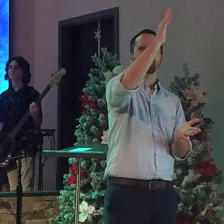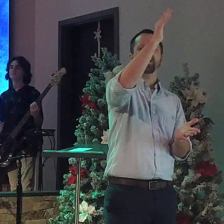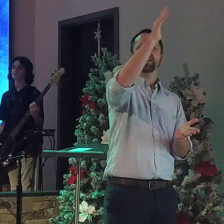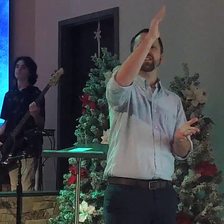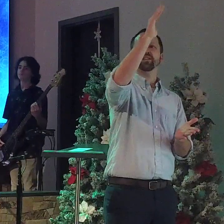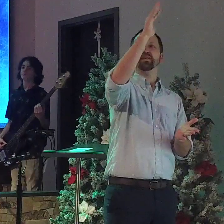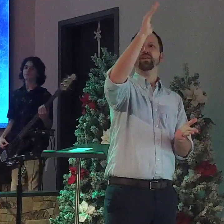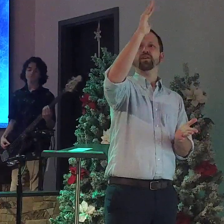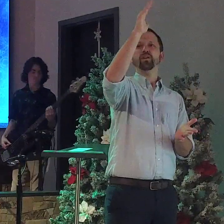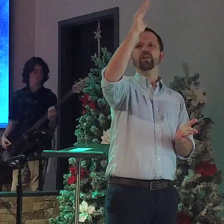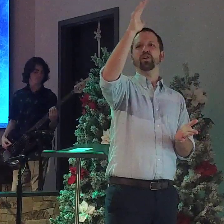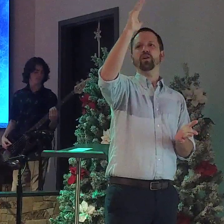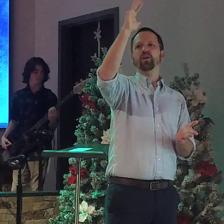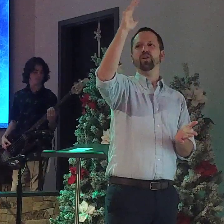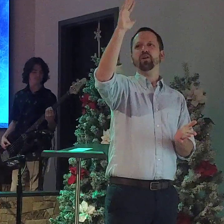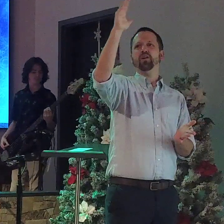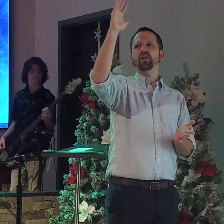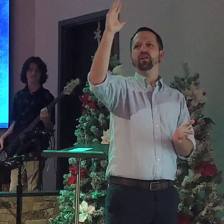scripture for you guys.